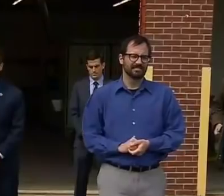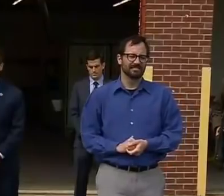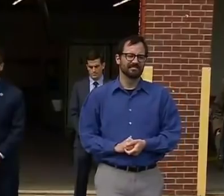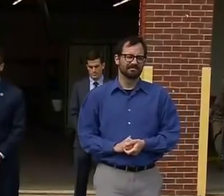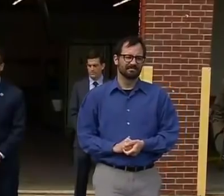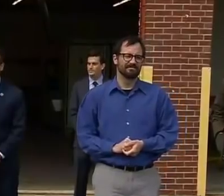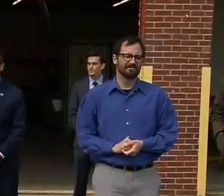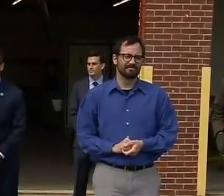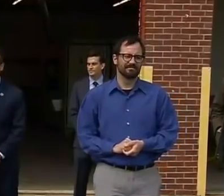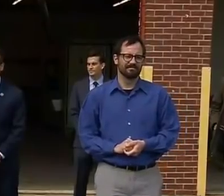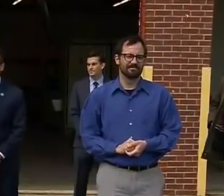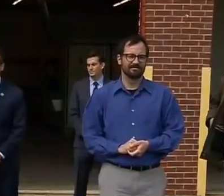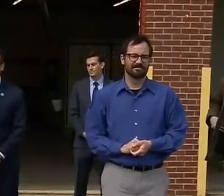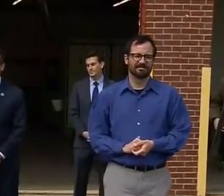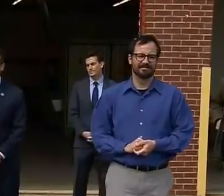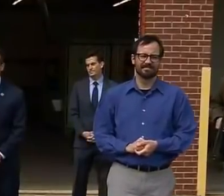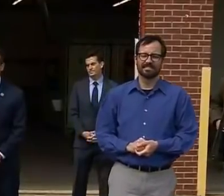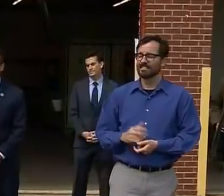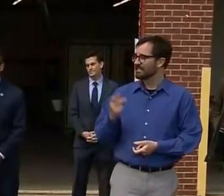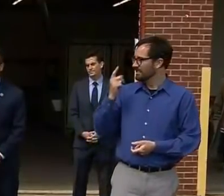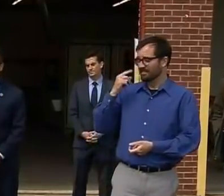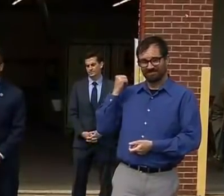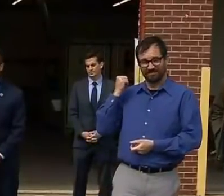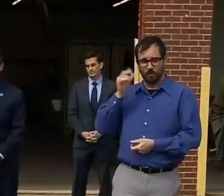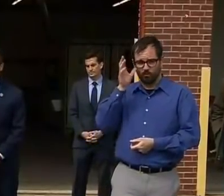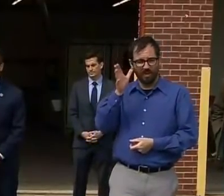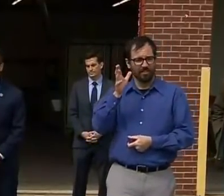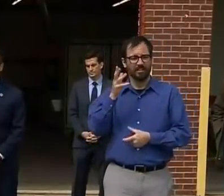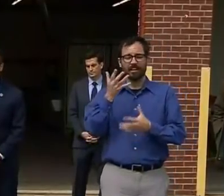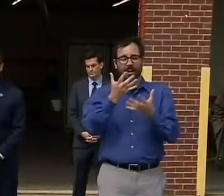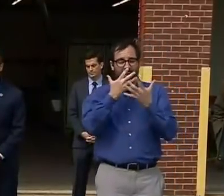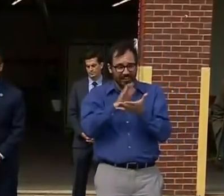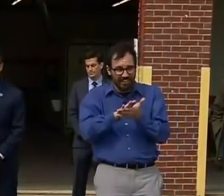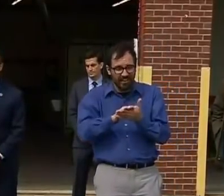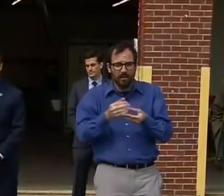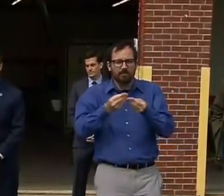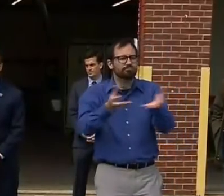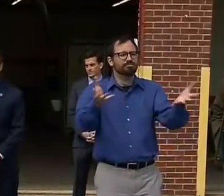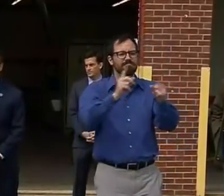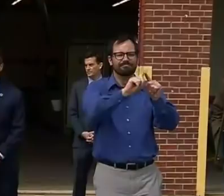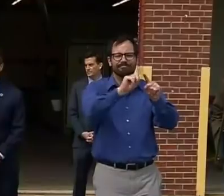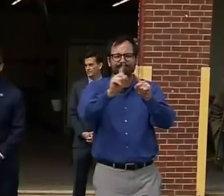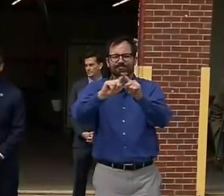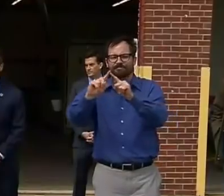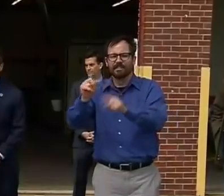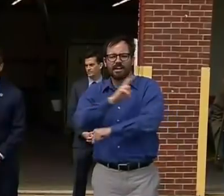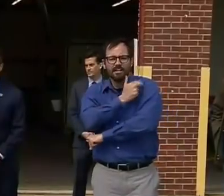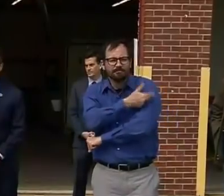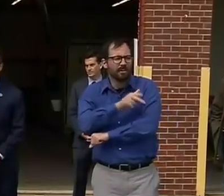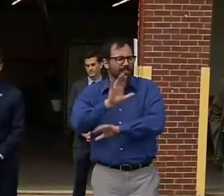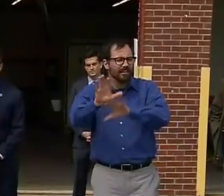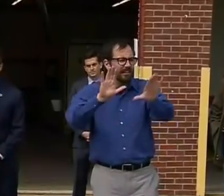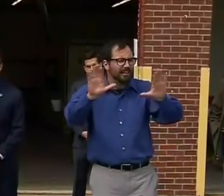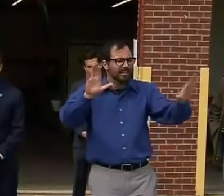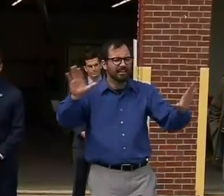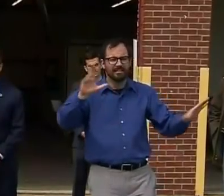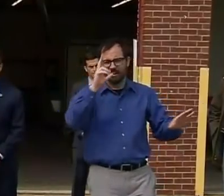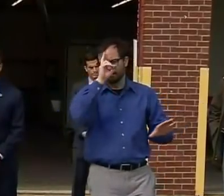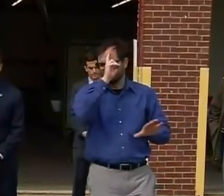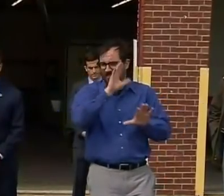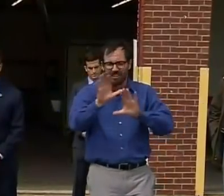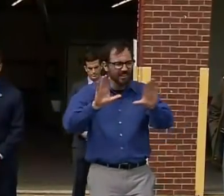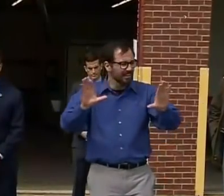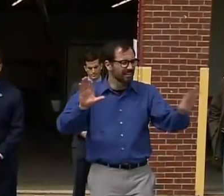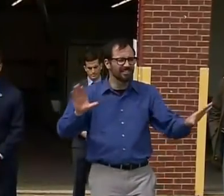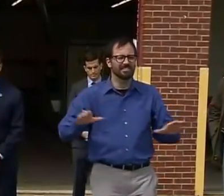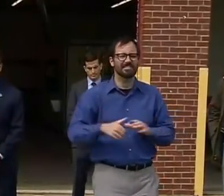familiar to all of you. As of yesterday, Battelle also announced that the service will be free for Massachusetts